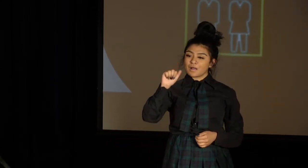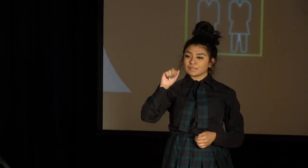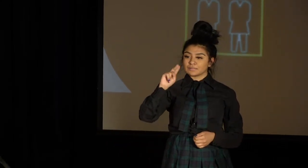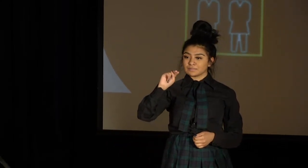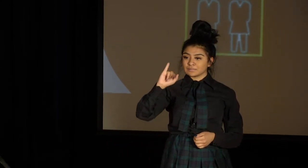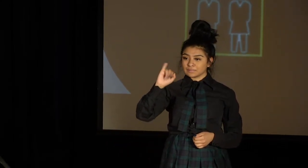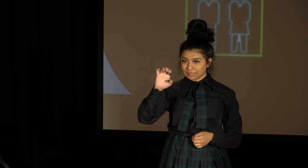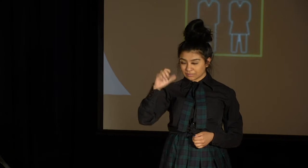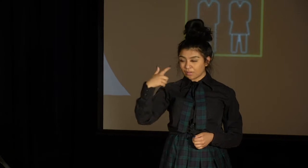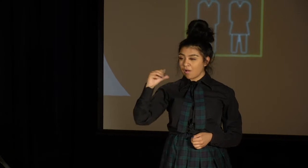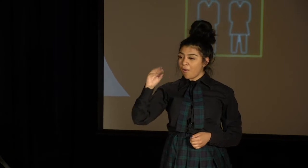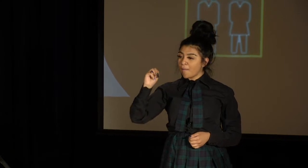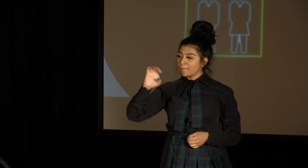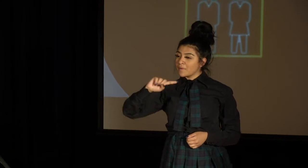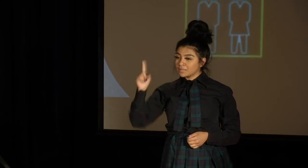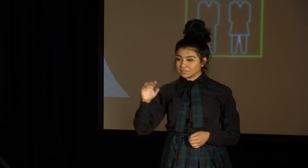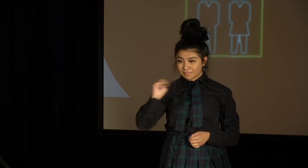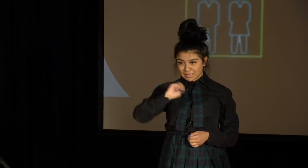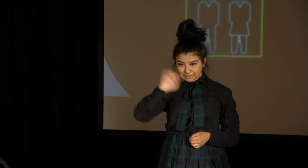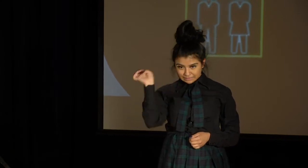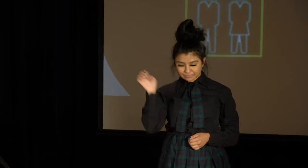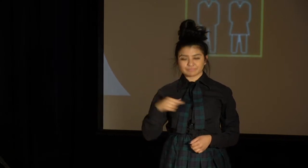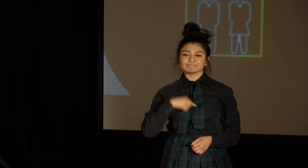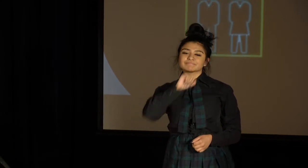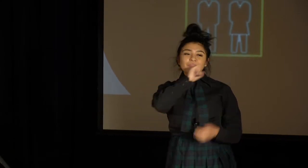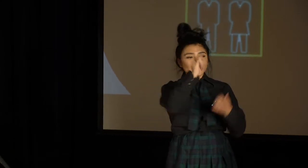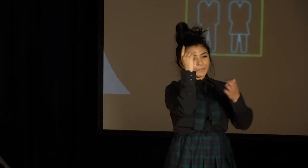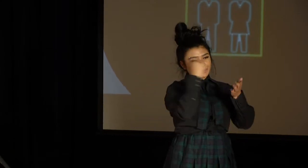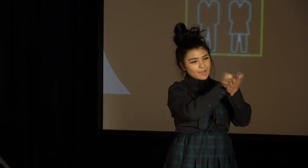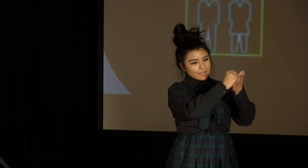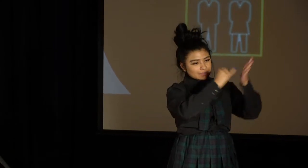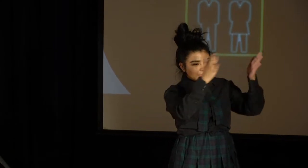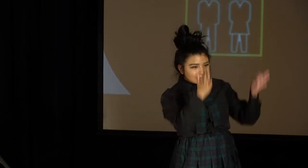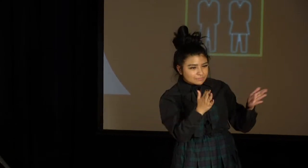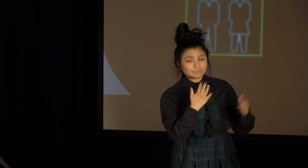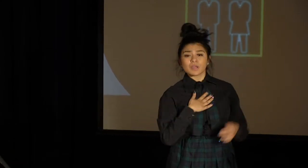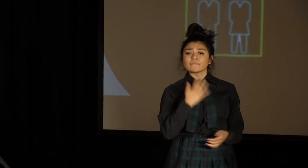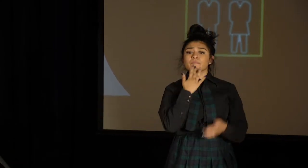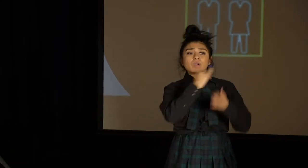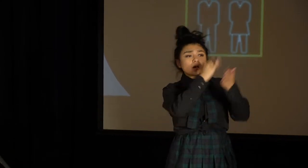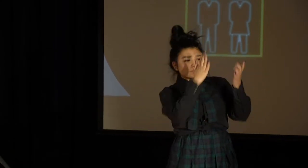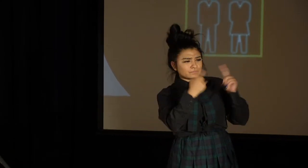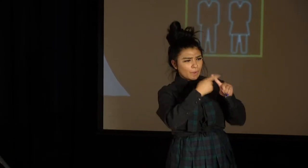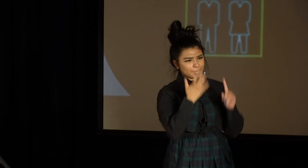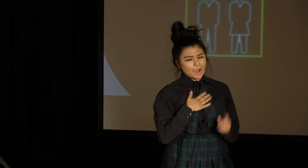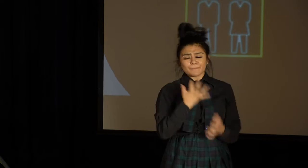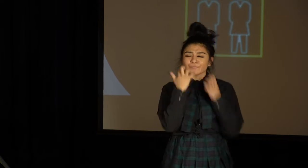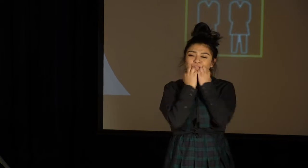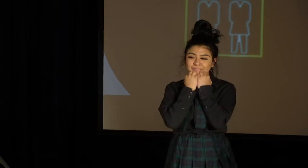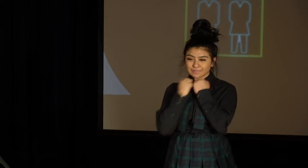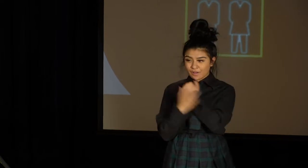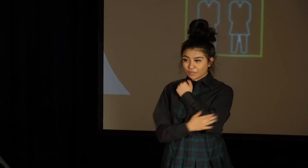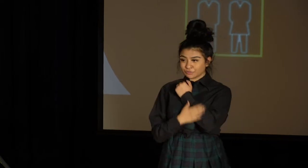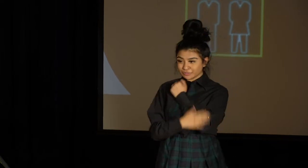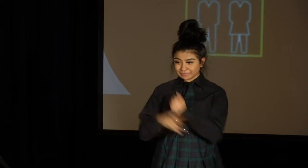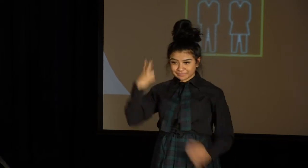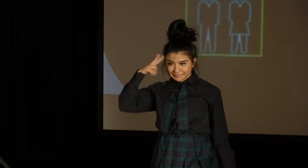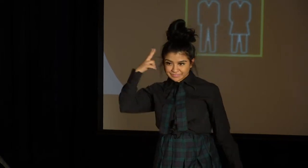Hello, my name is Melanie Hernandez. I love to paint murals like my